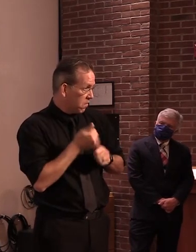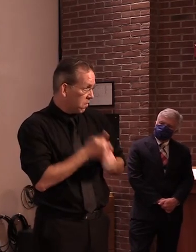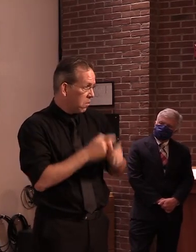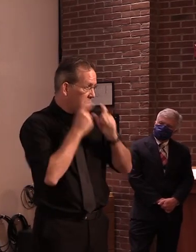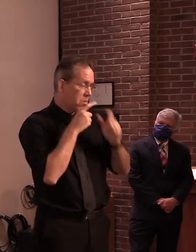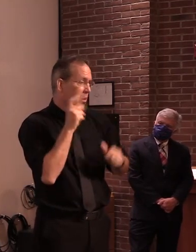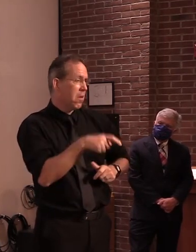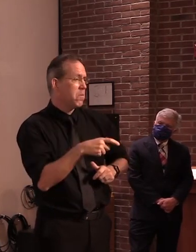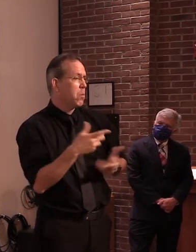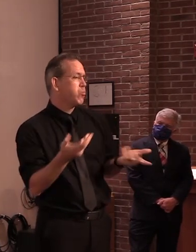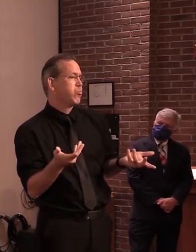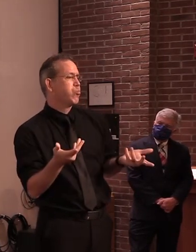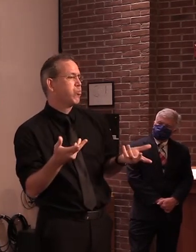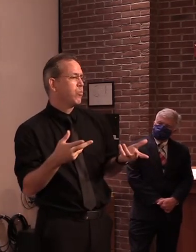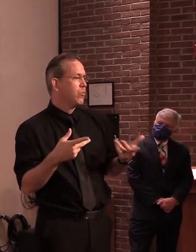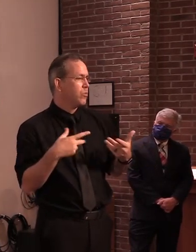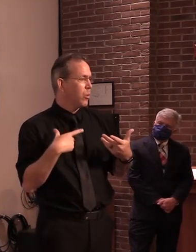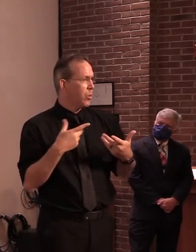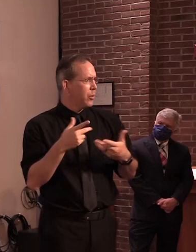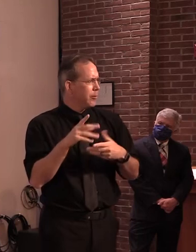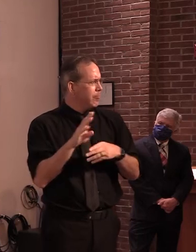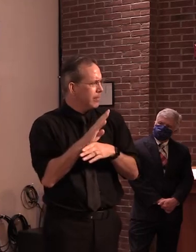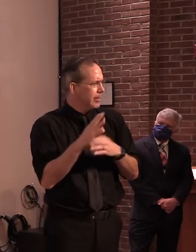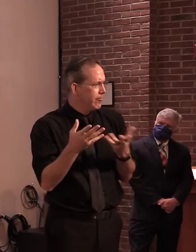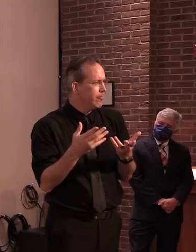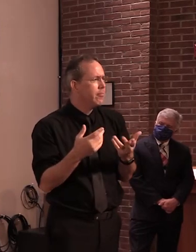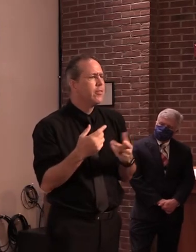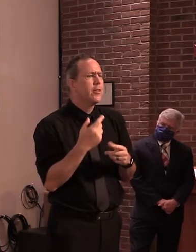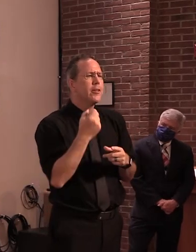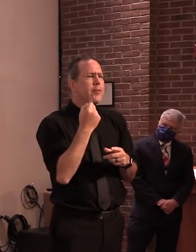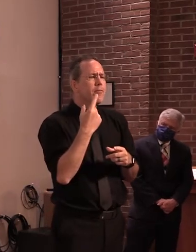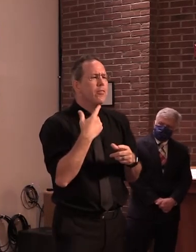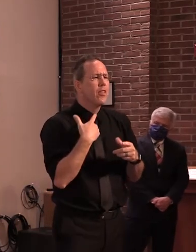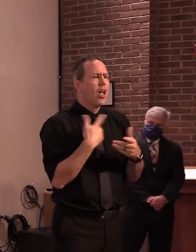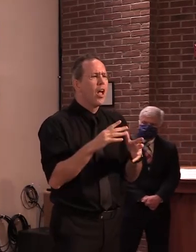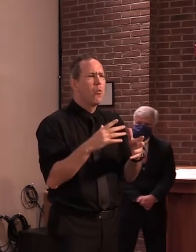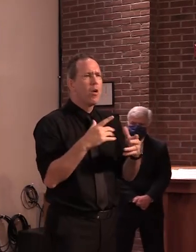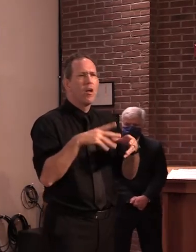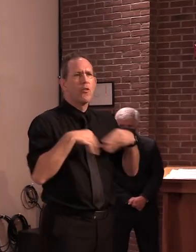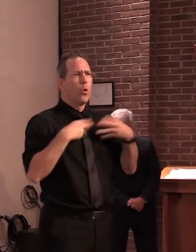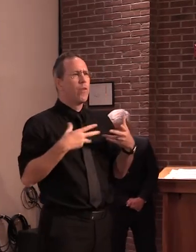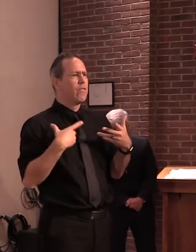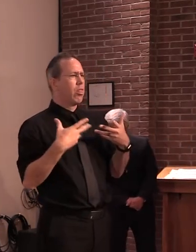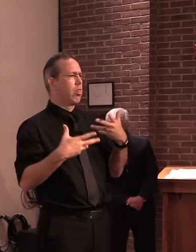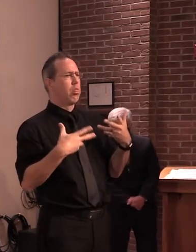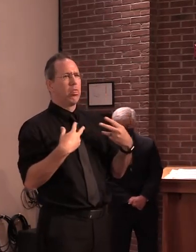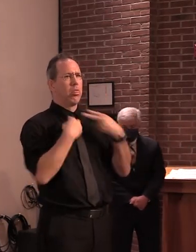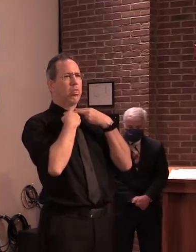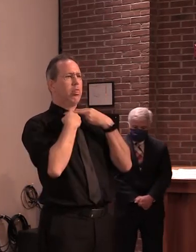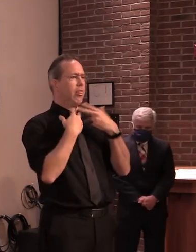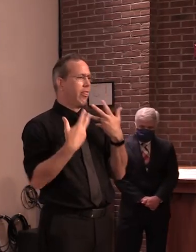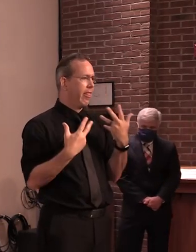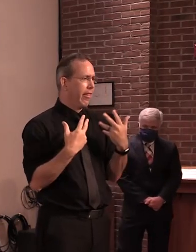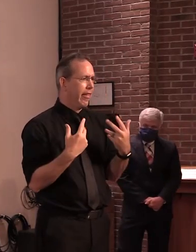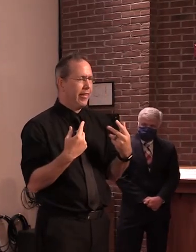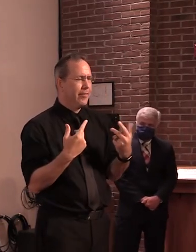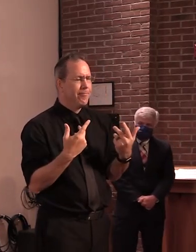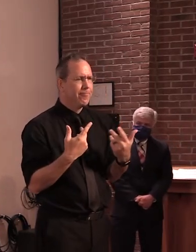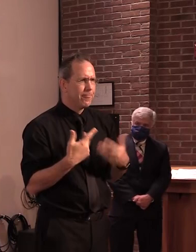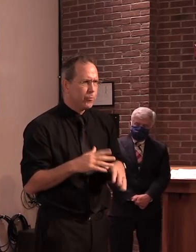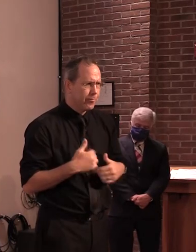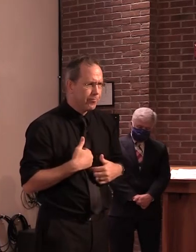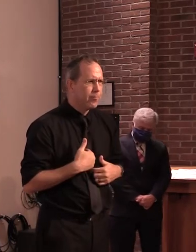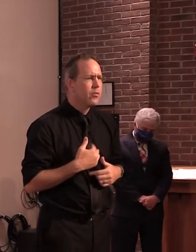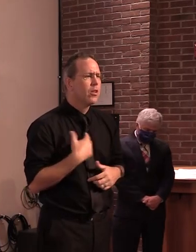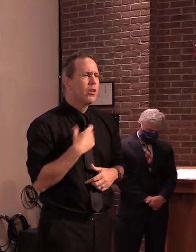be in the middle of a controversy. And so we're trying to downplay that, do everything we can. We would advocate